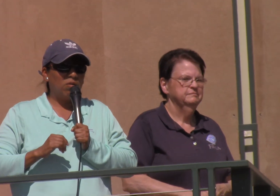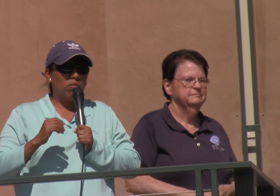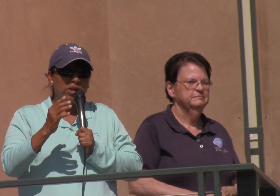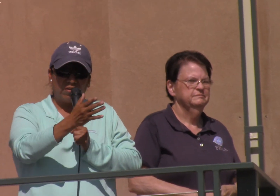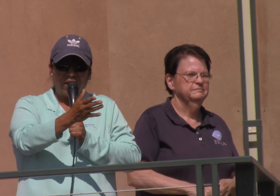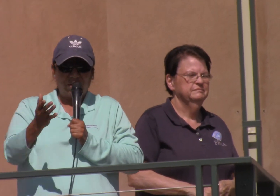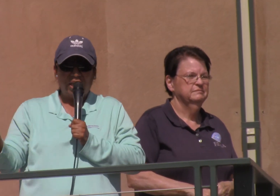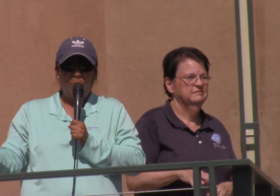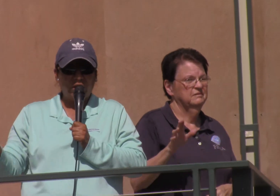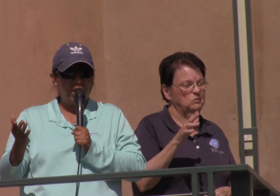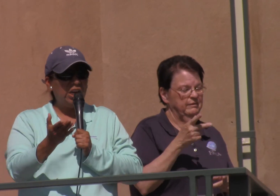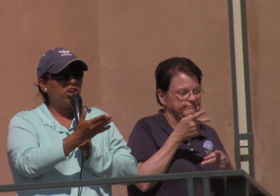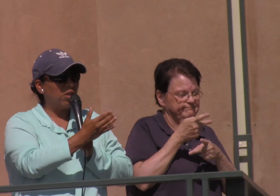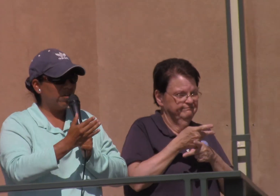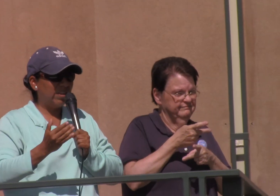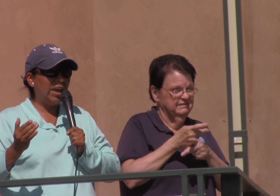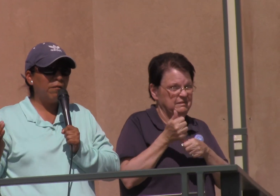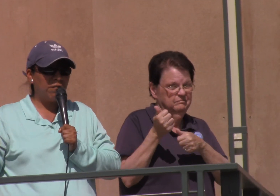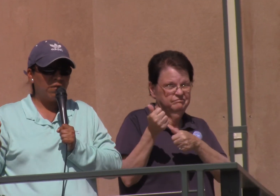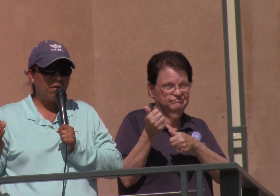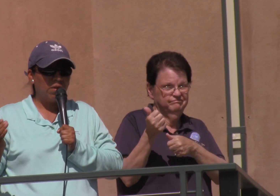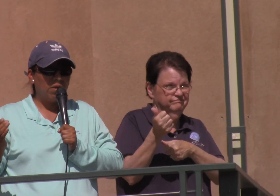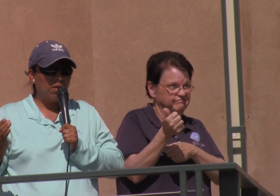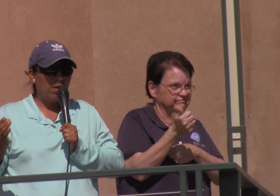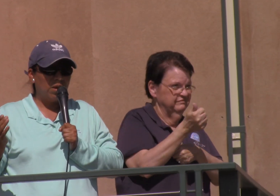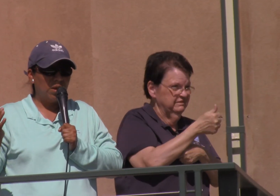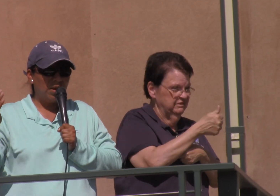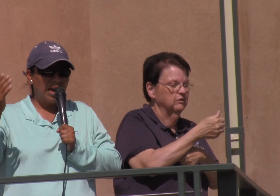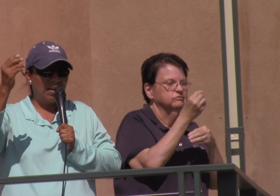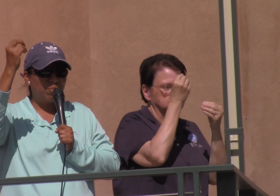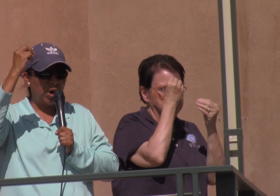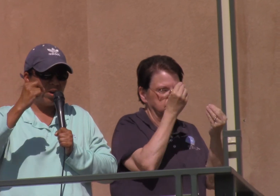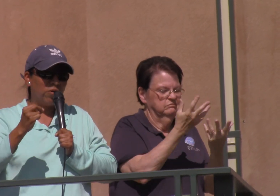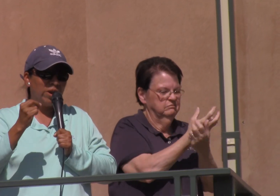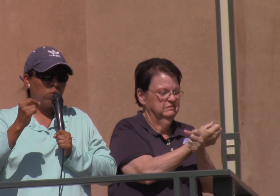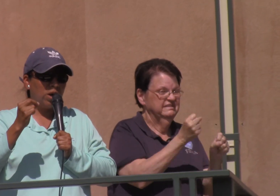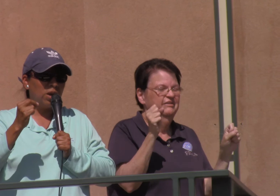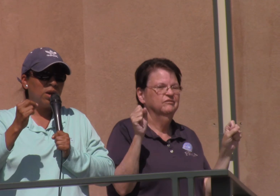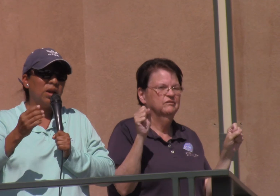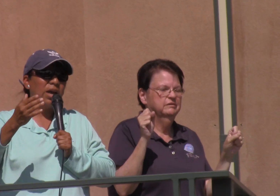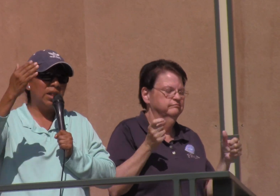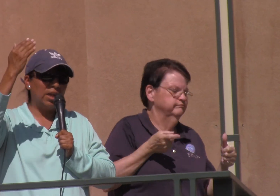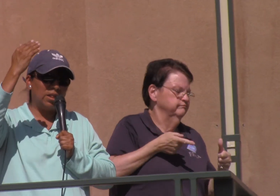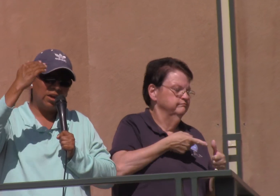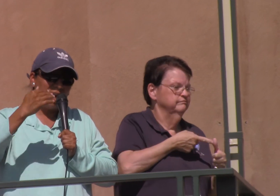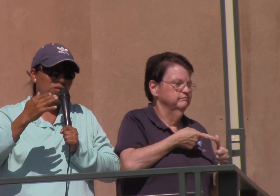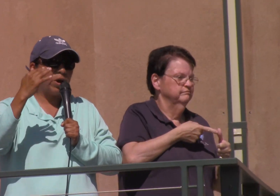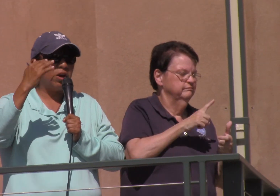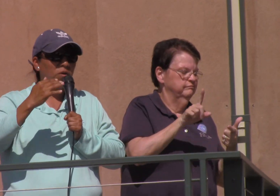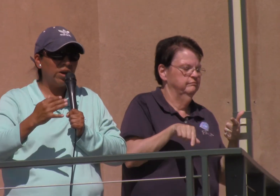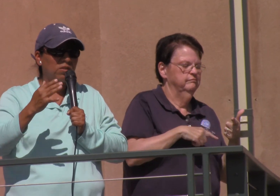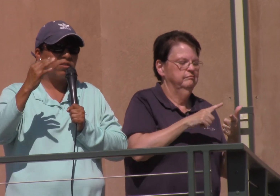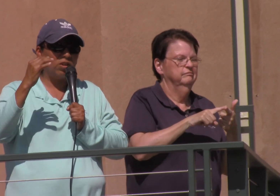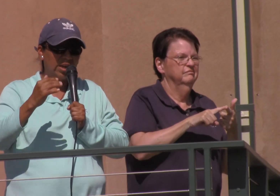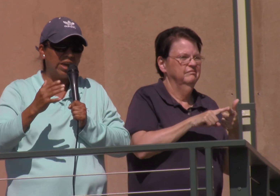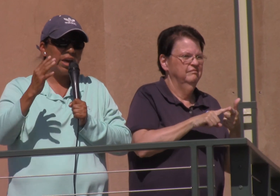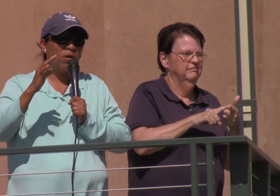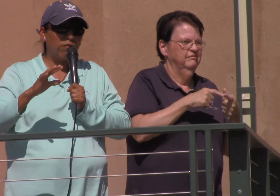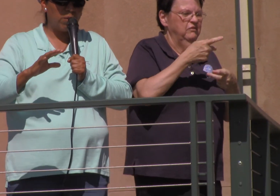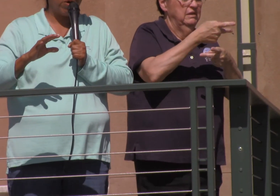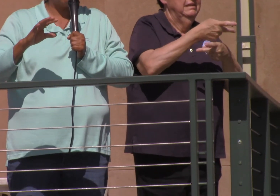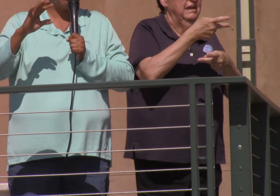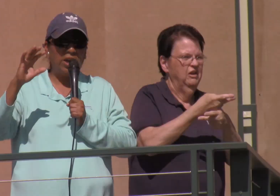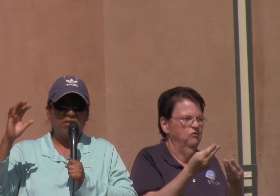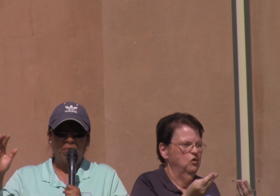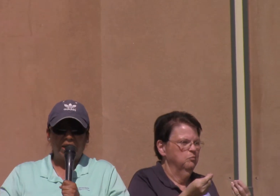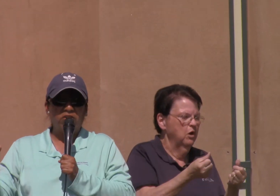And we just have to keep each other safe as priority one. And then the next priorities is to take care of